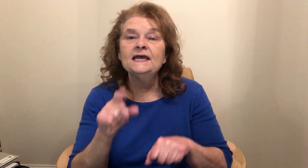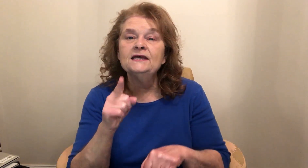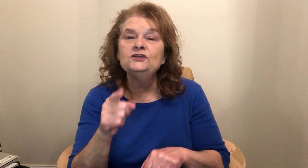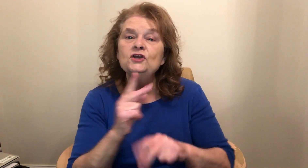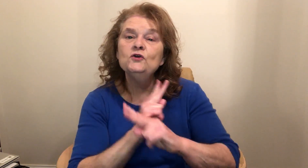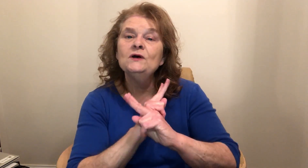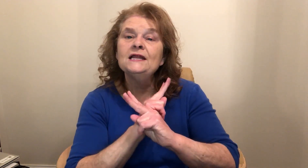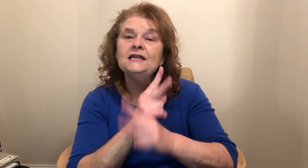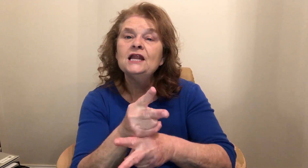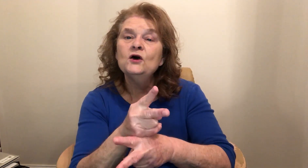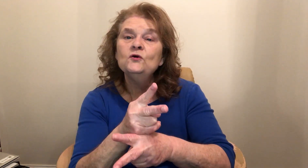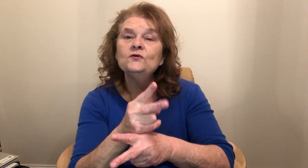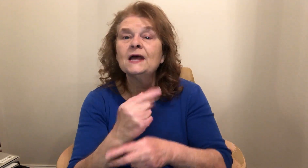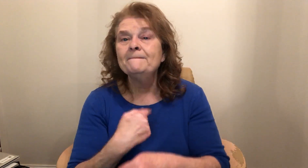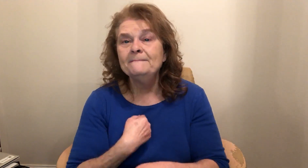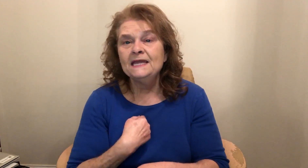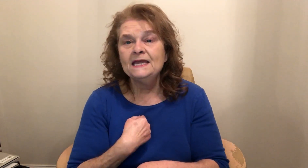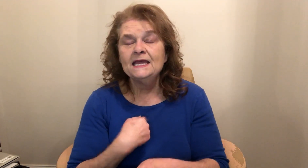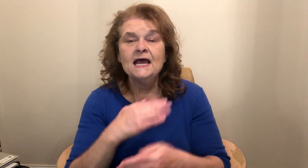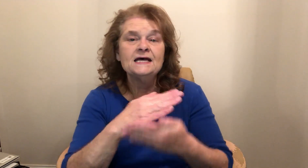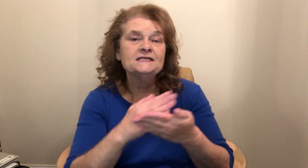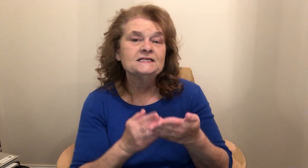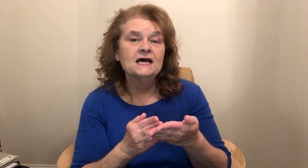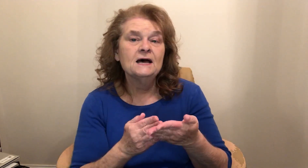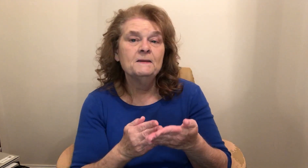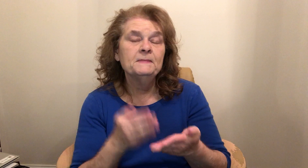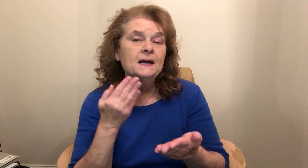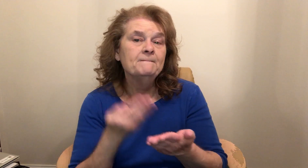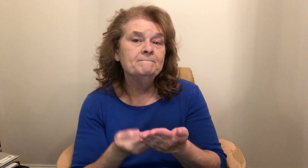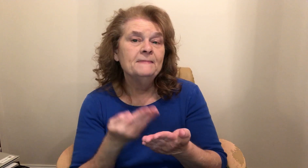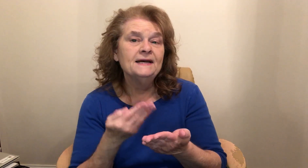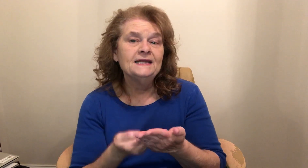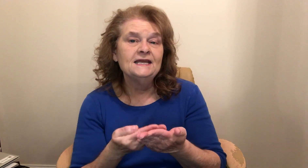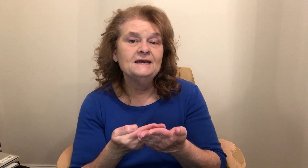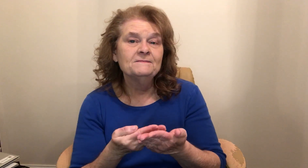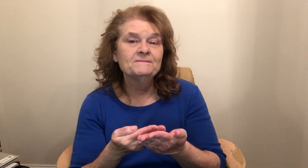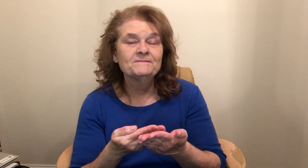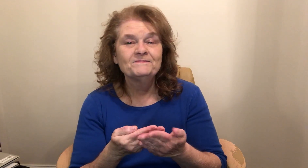Can you loan me some money?